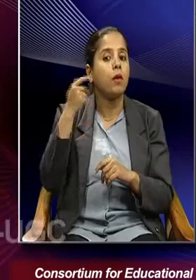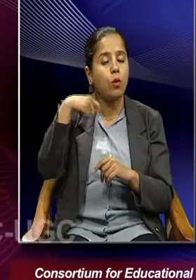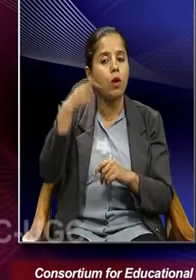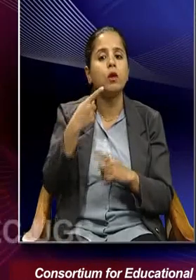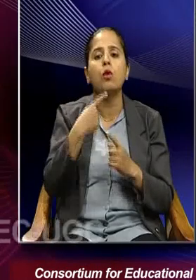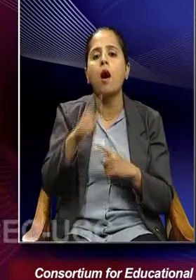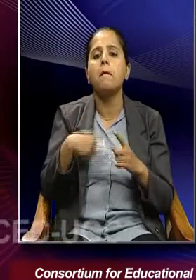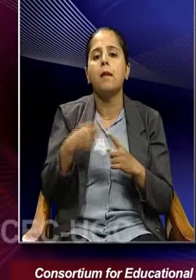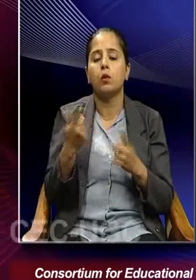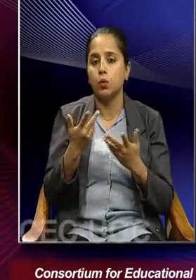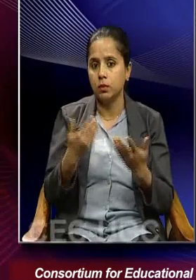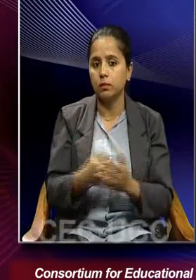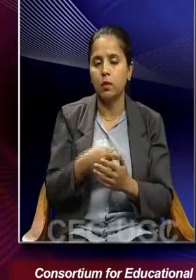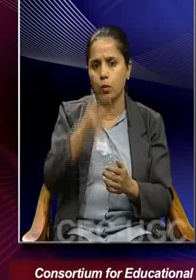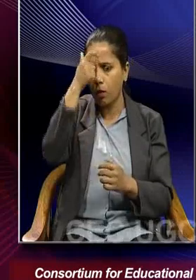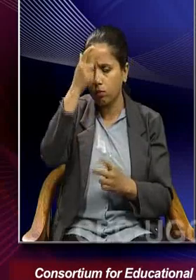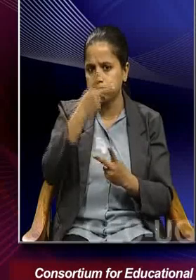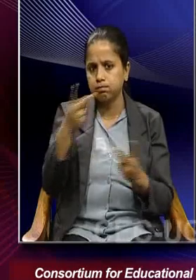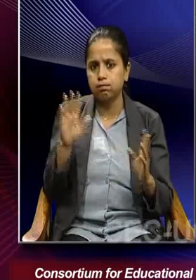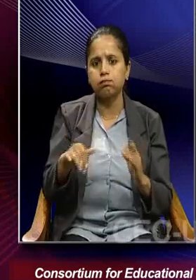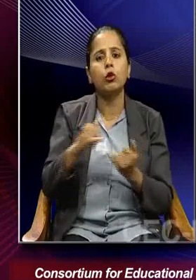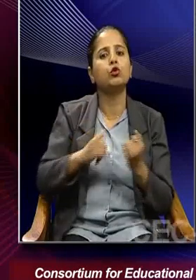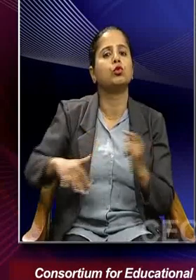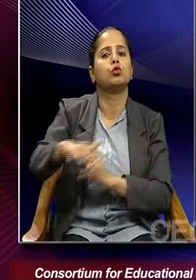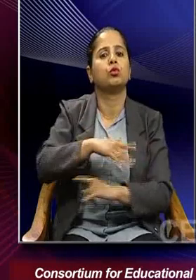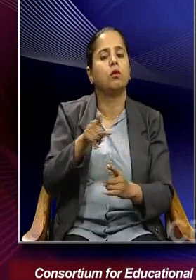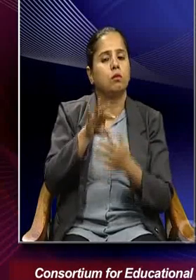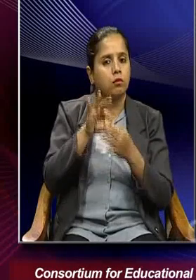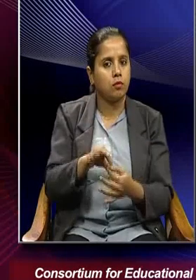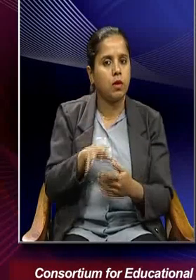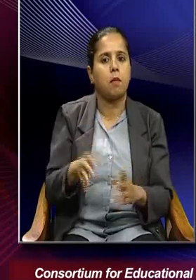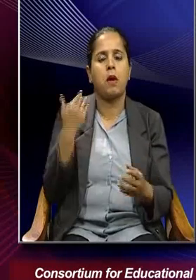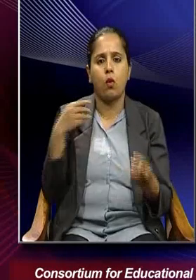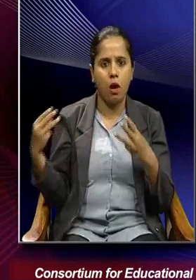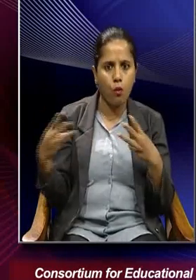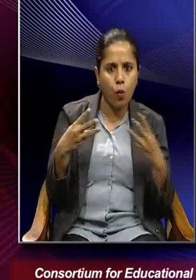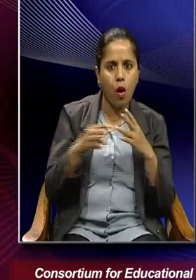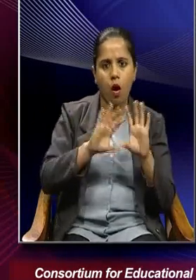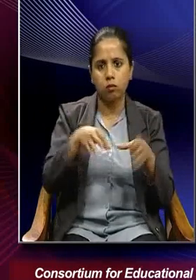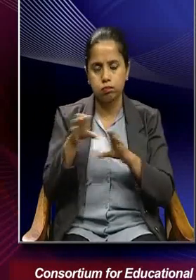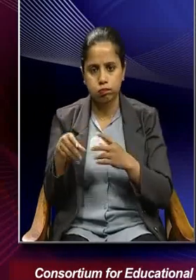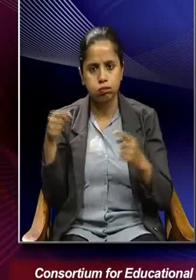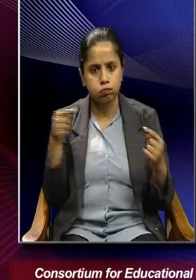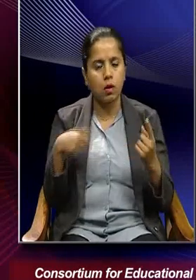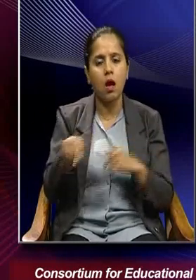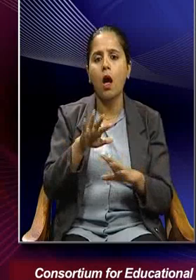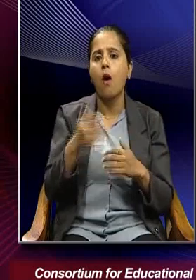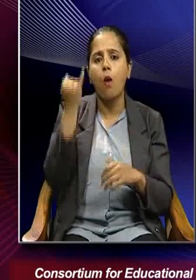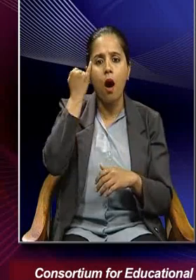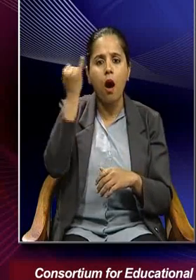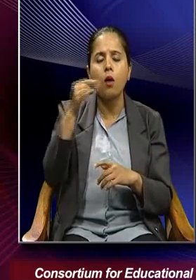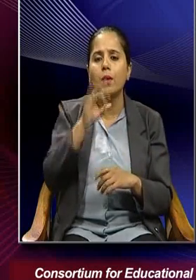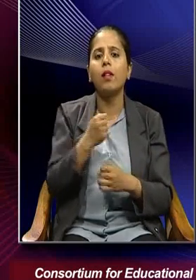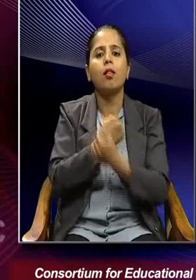Talking about the kind of issues which are there in society with regard to the gang wars which are there, and how the idea of love